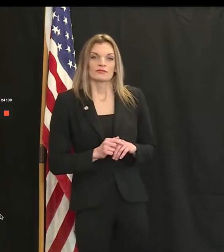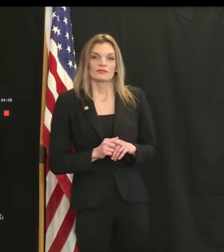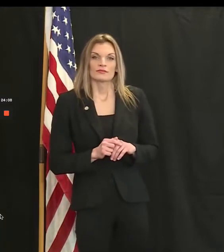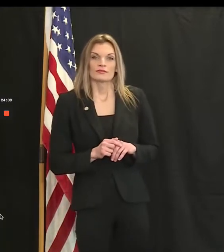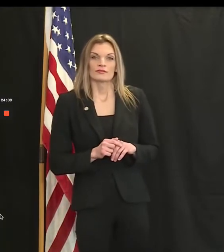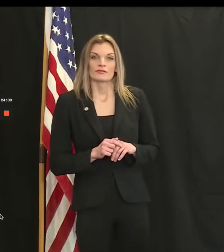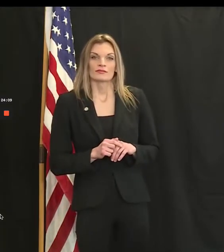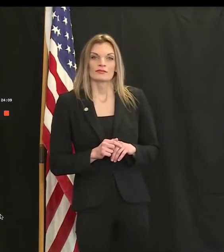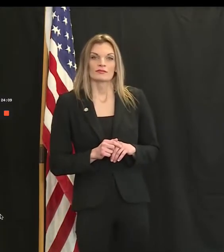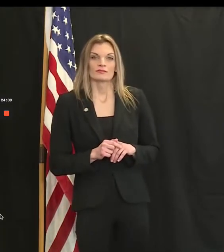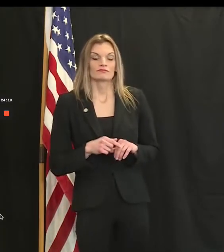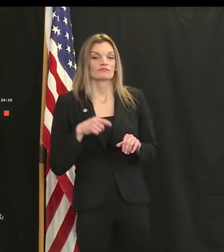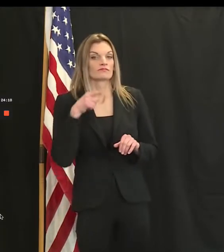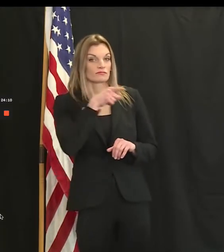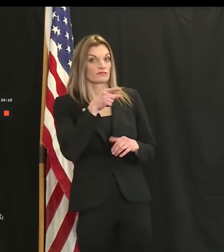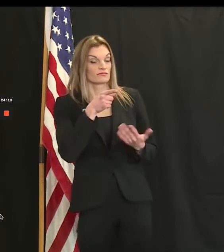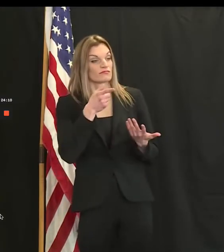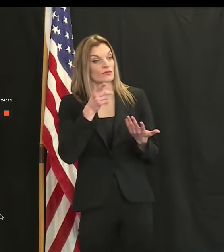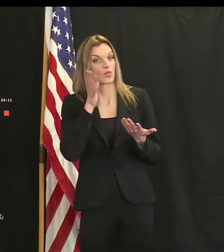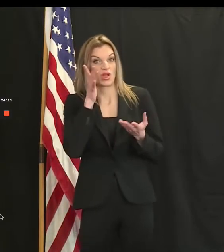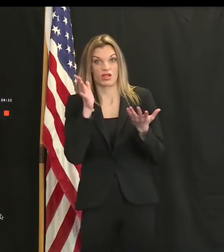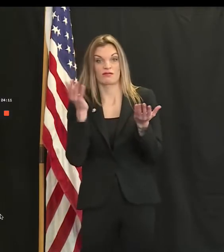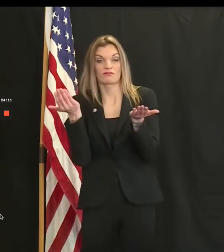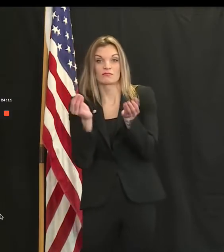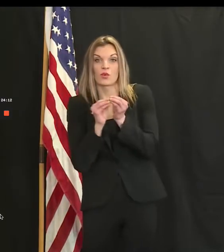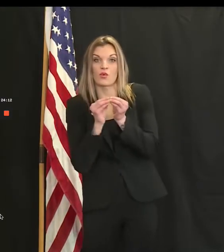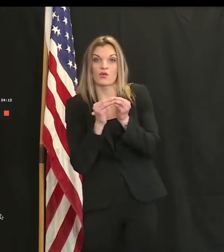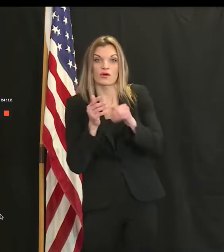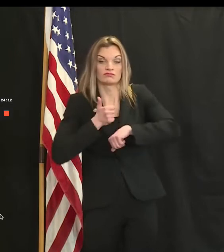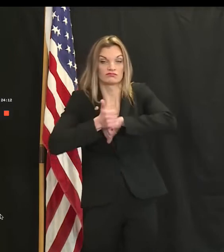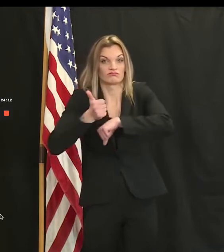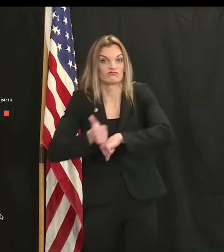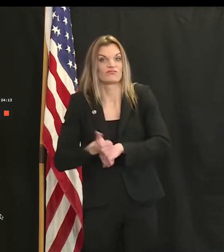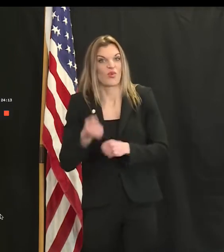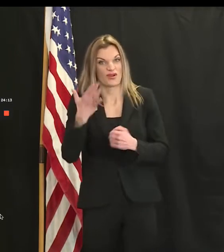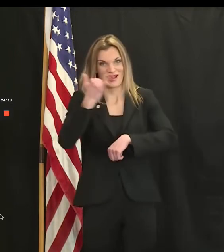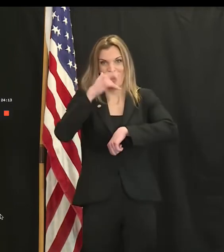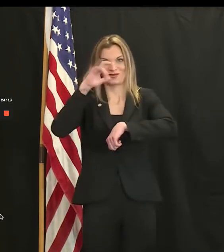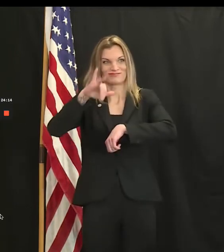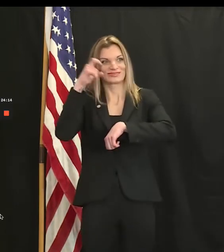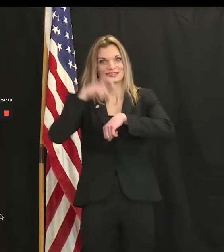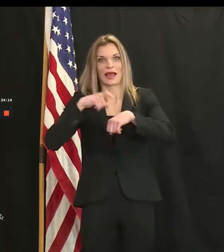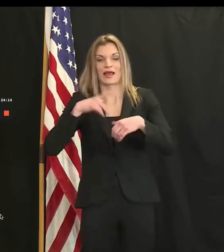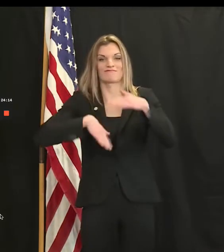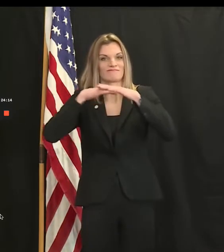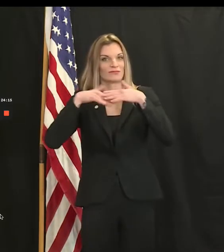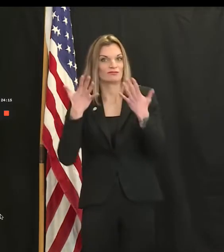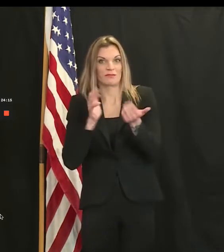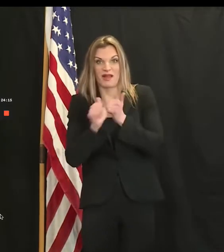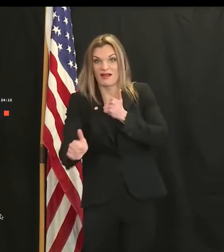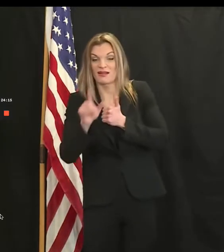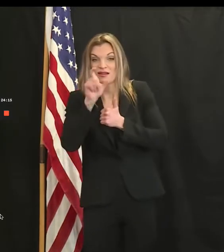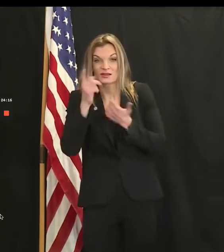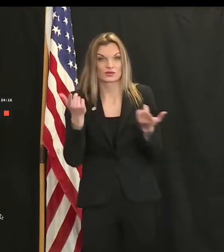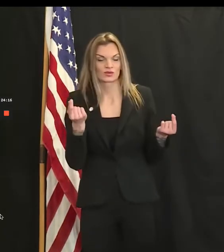of up against the statute of limitations in terms of the possibility of any new charges?